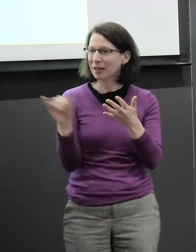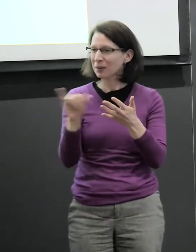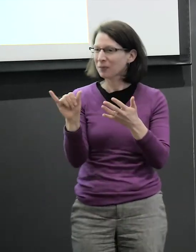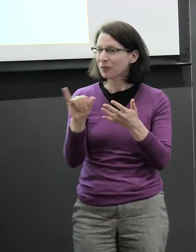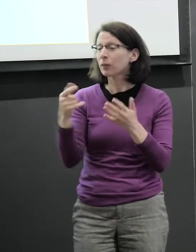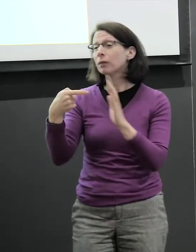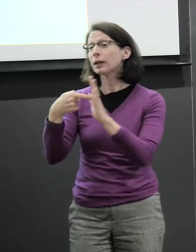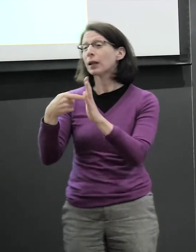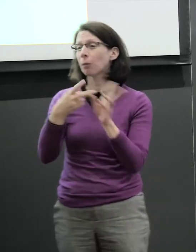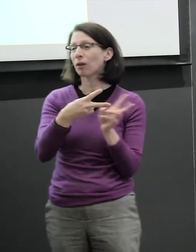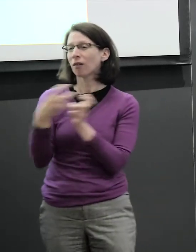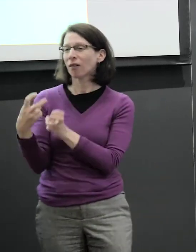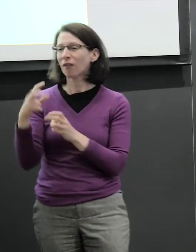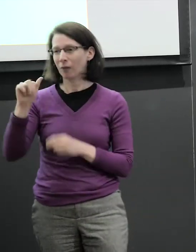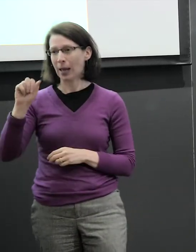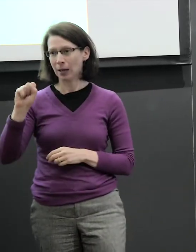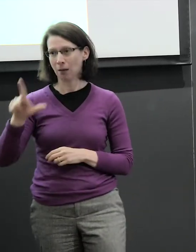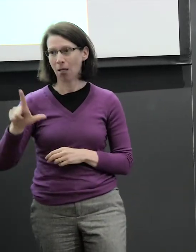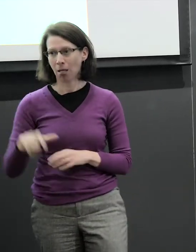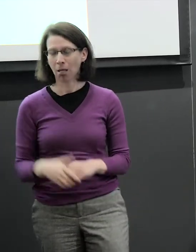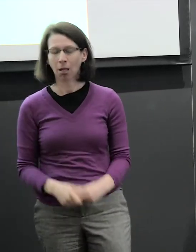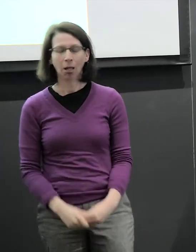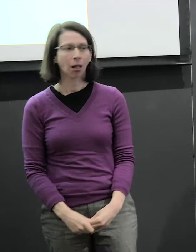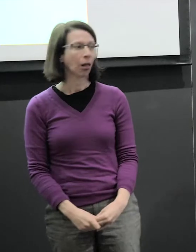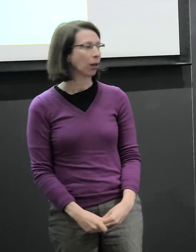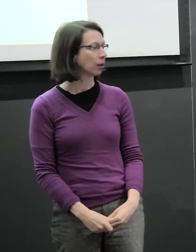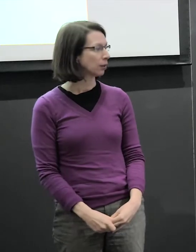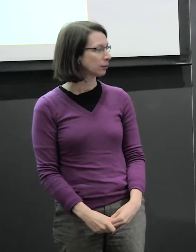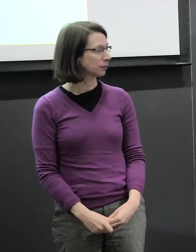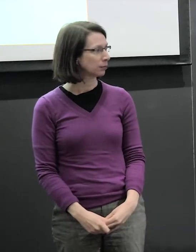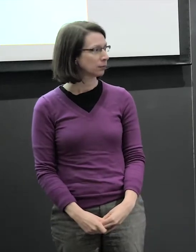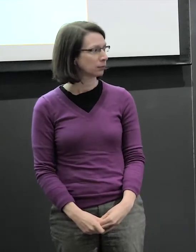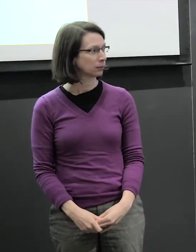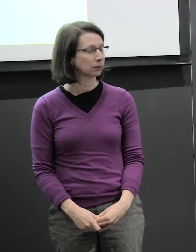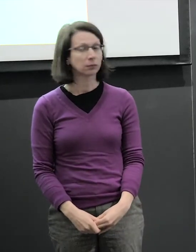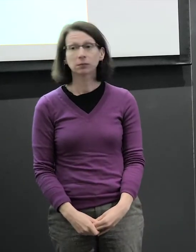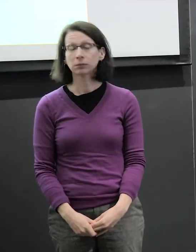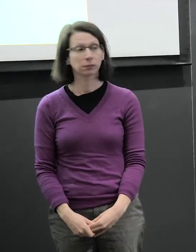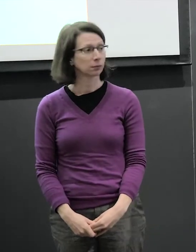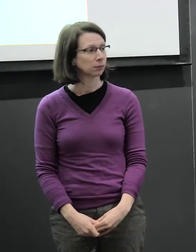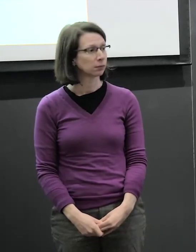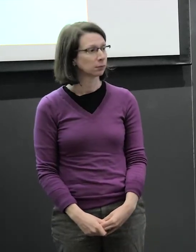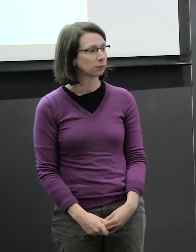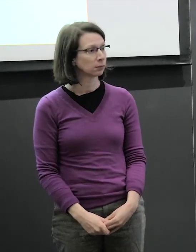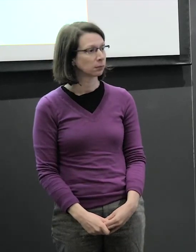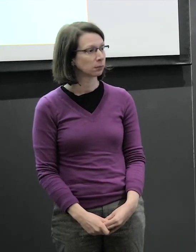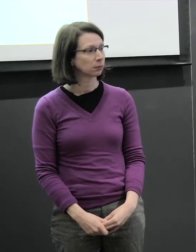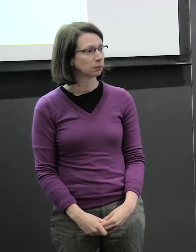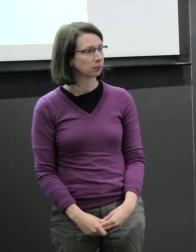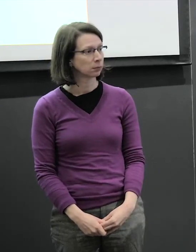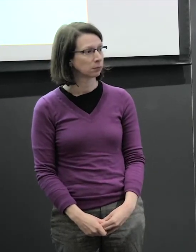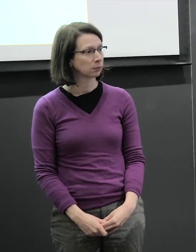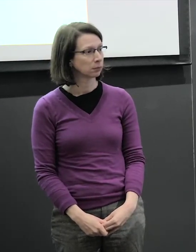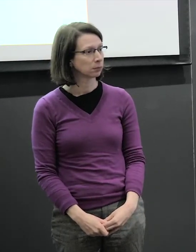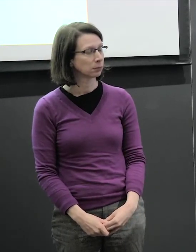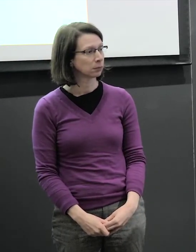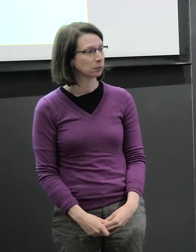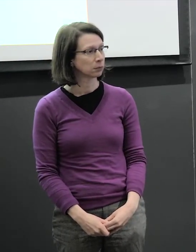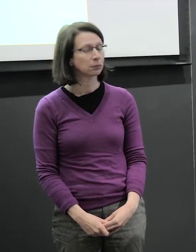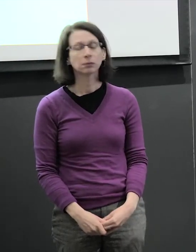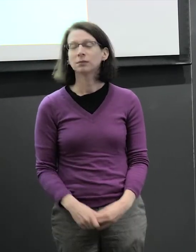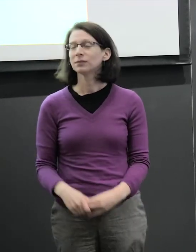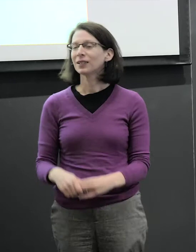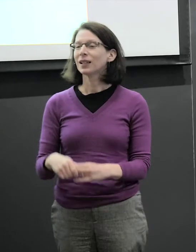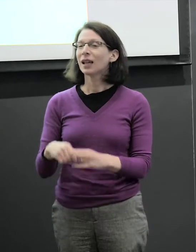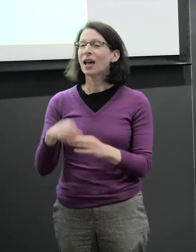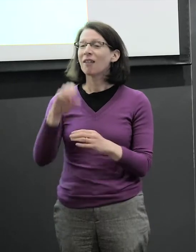from American Sign Language. So here you have ratings. The ratings are on a 7-point